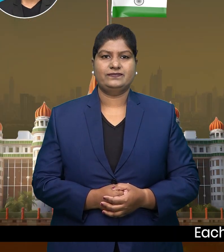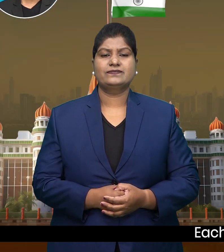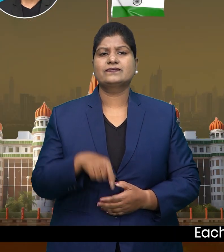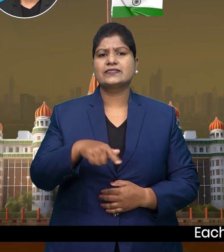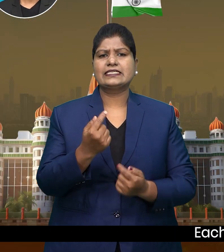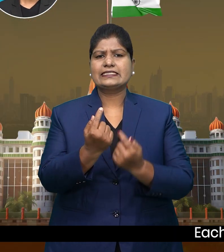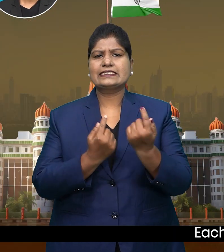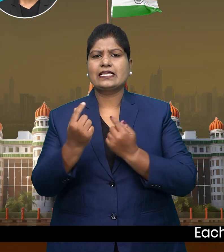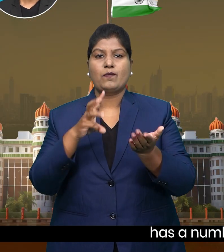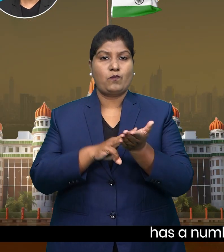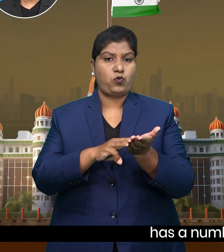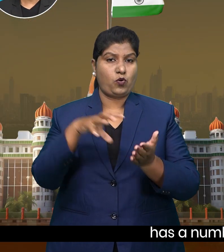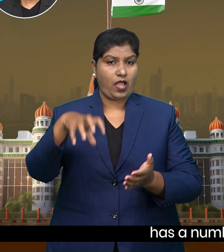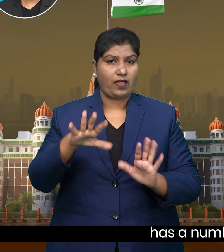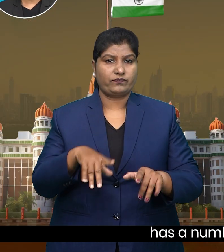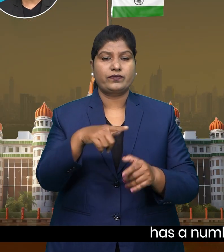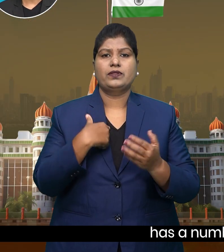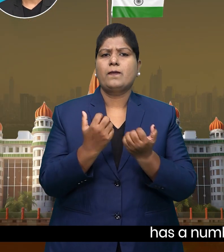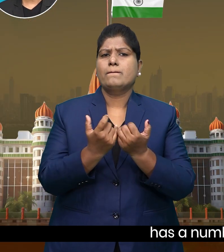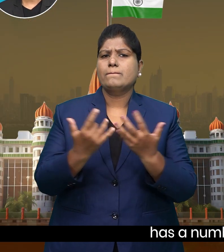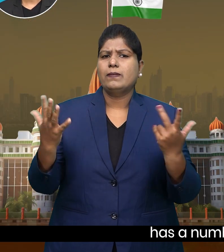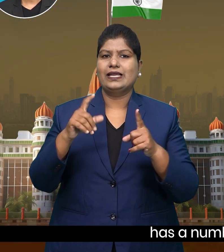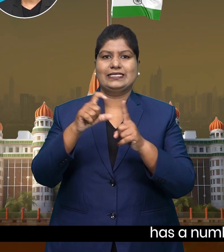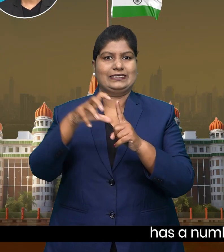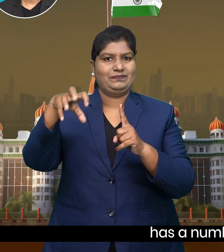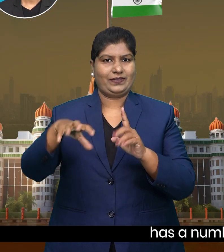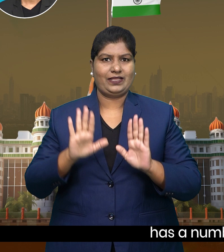Each municipality has a number of departments,